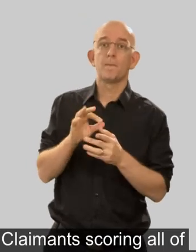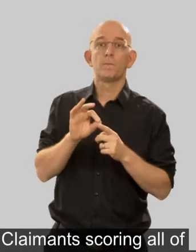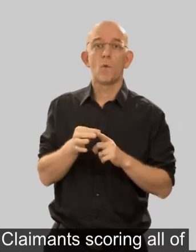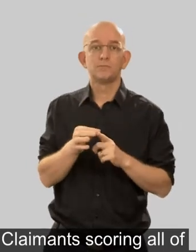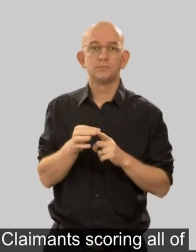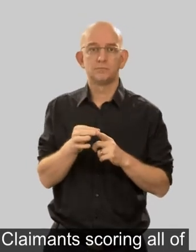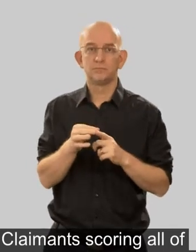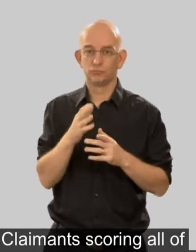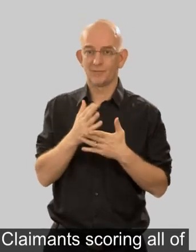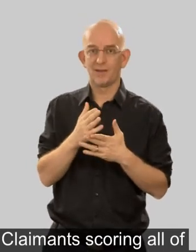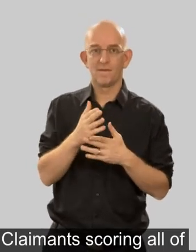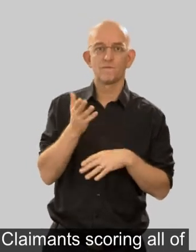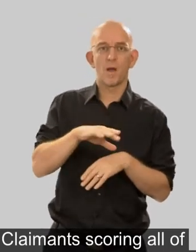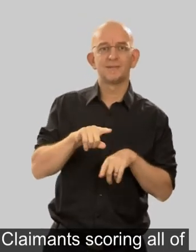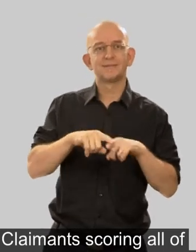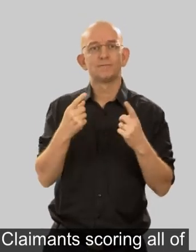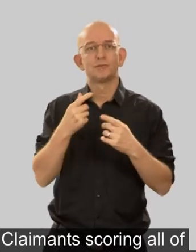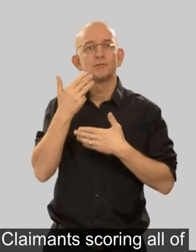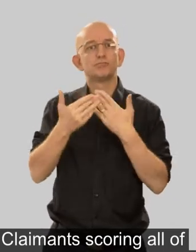Claimants scoring all of their points from other descriptors